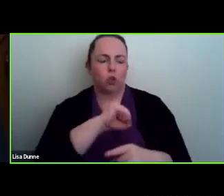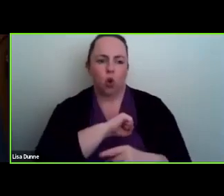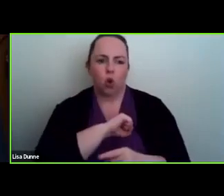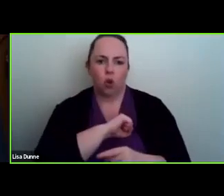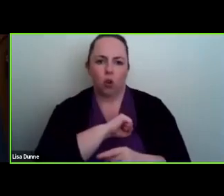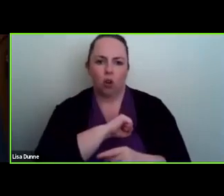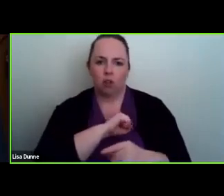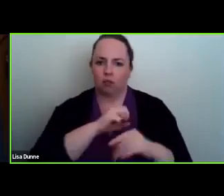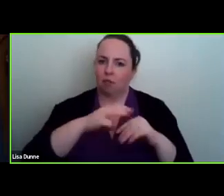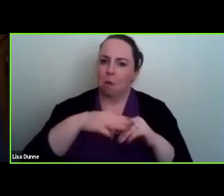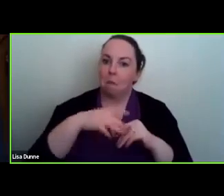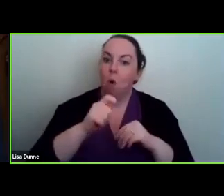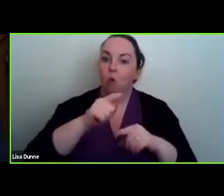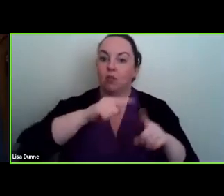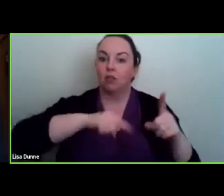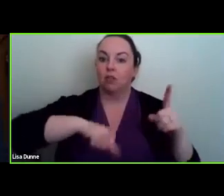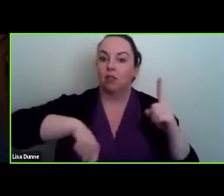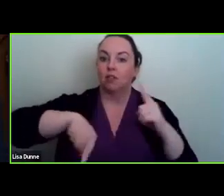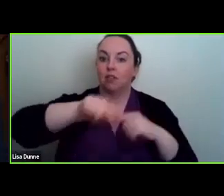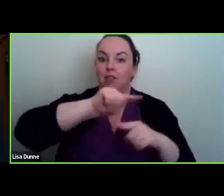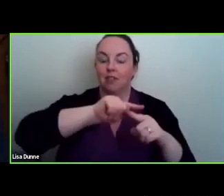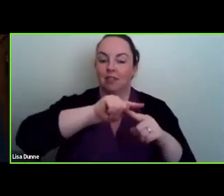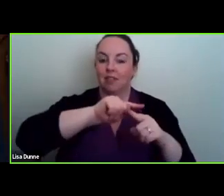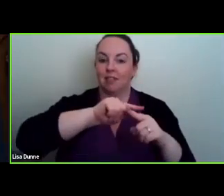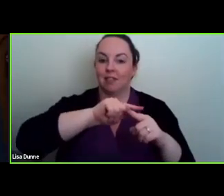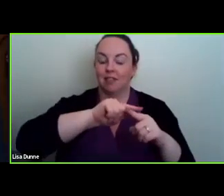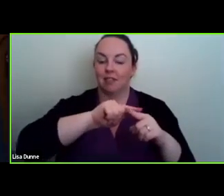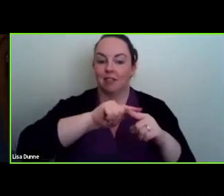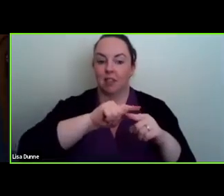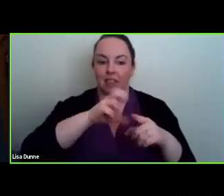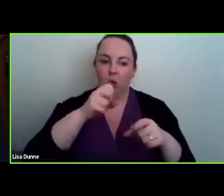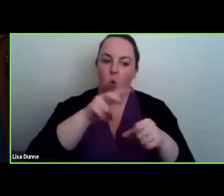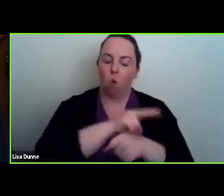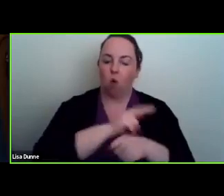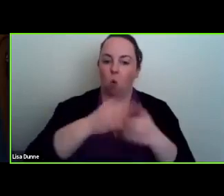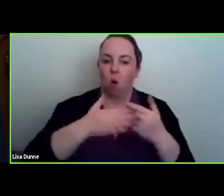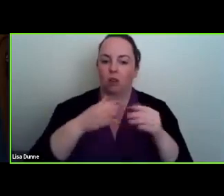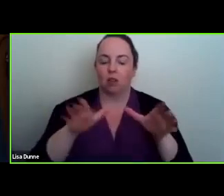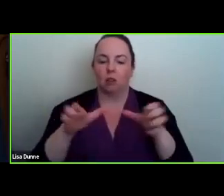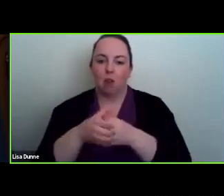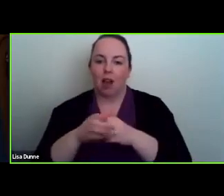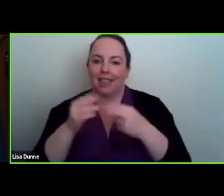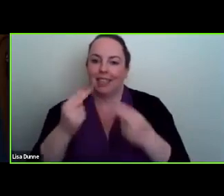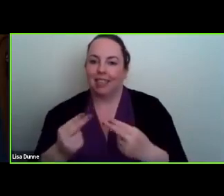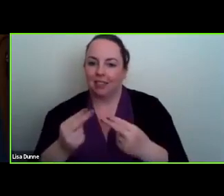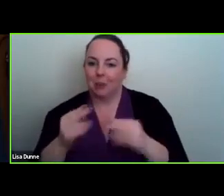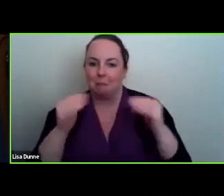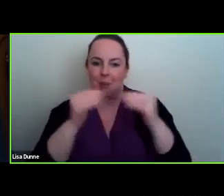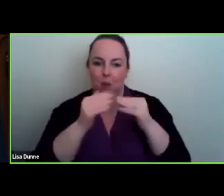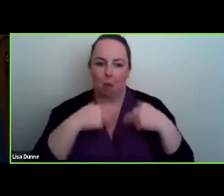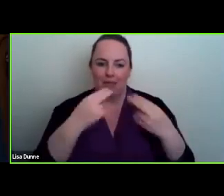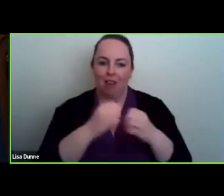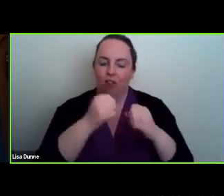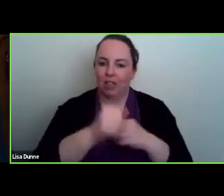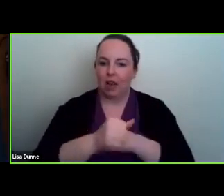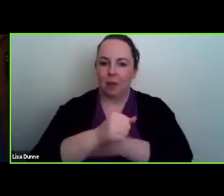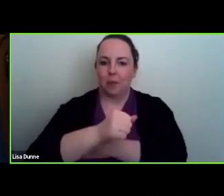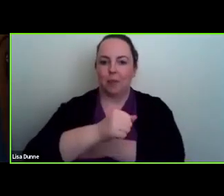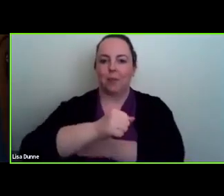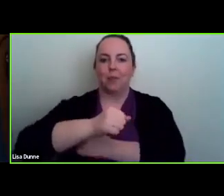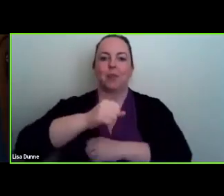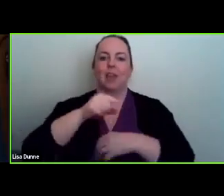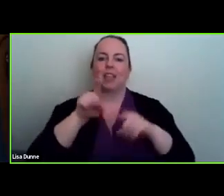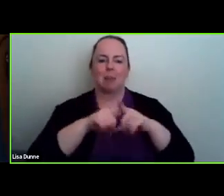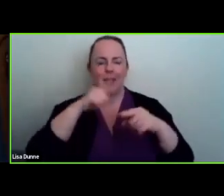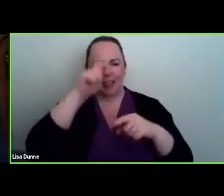of the majority is not required to ensure that a minority's needs and requirements are met in day-to-day? I think this is also something we need to